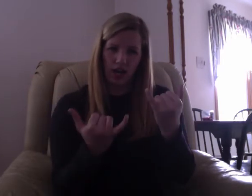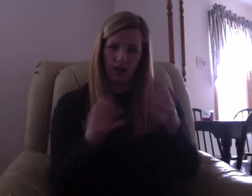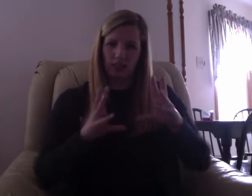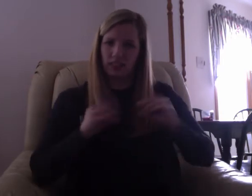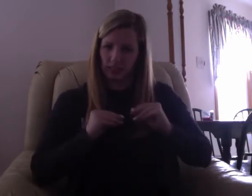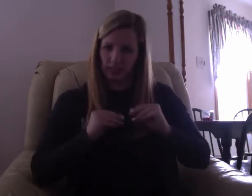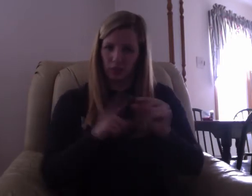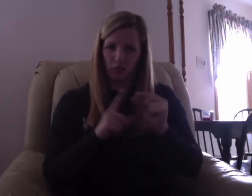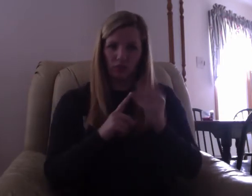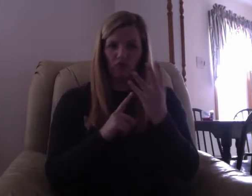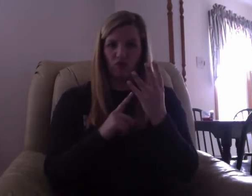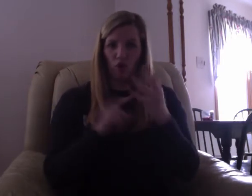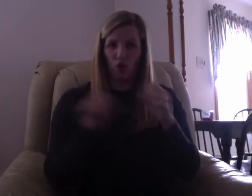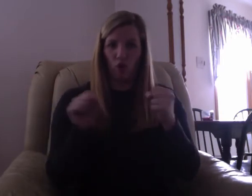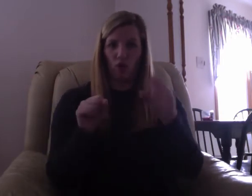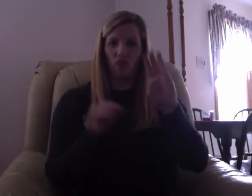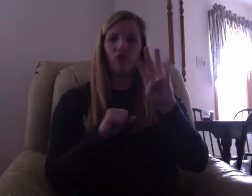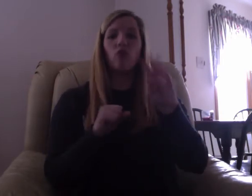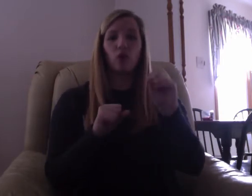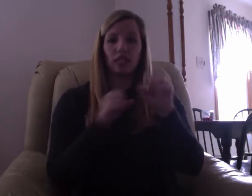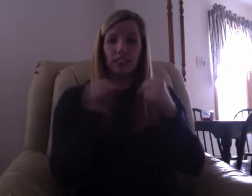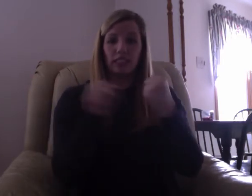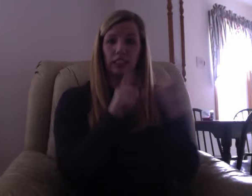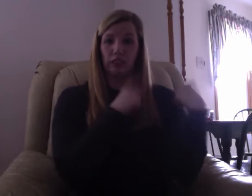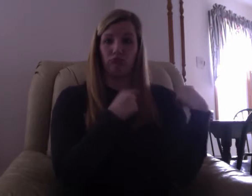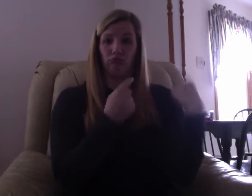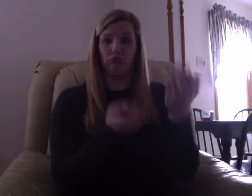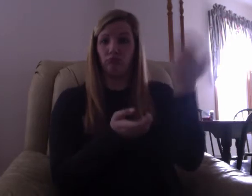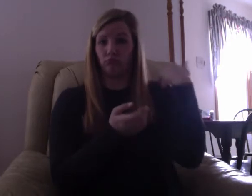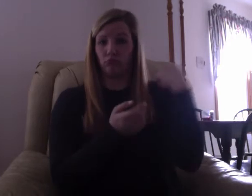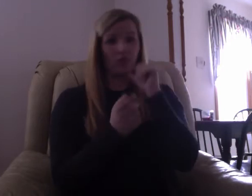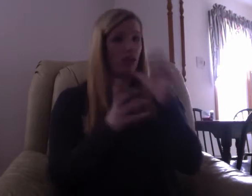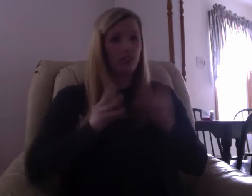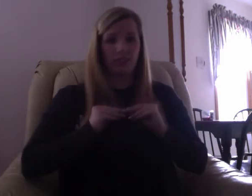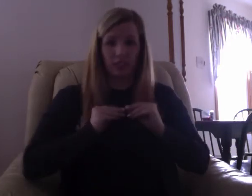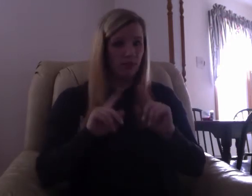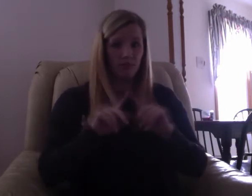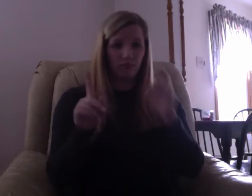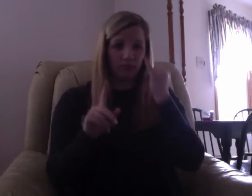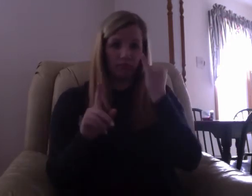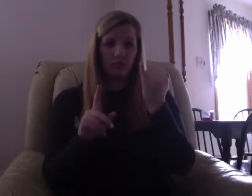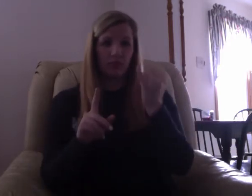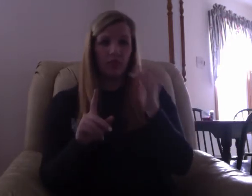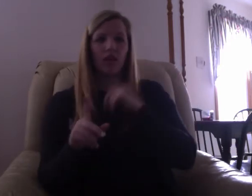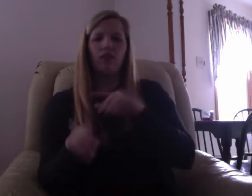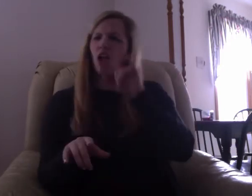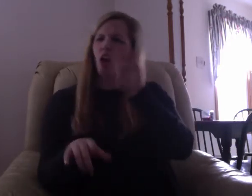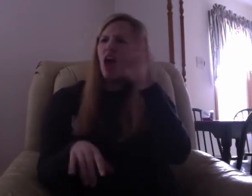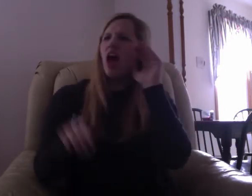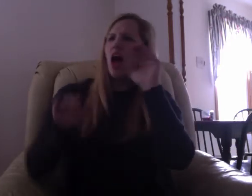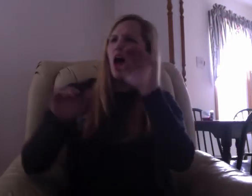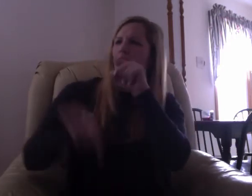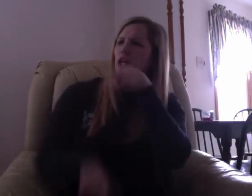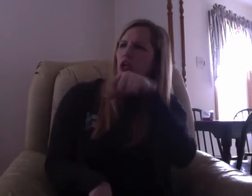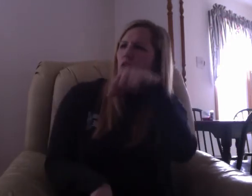an accepting term, but again, it also depends on the context. If somebody were to yell at me, hey, you're queer, I would probably take it offensively,